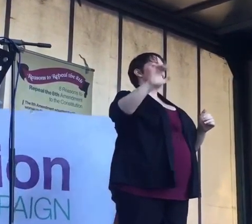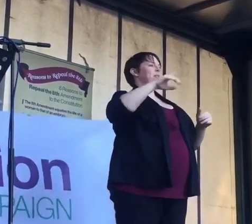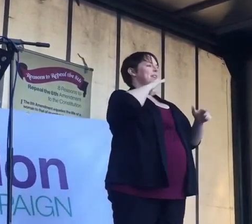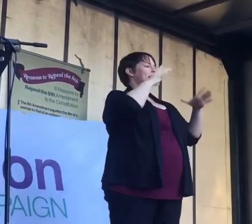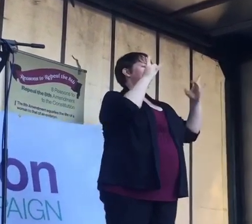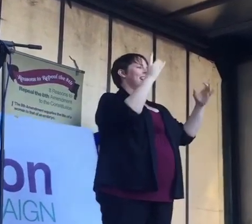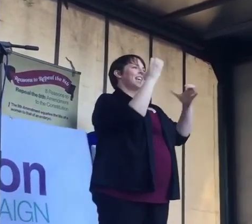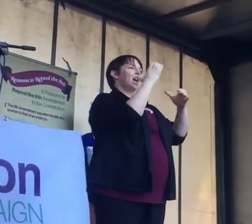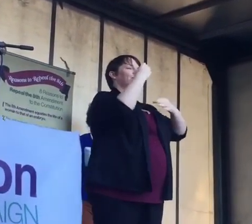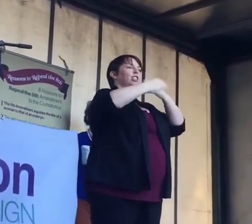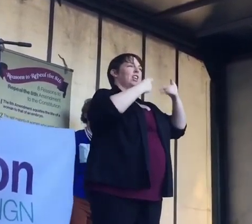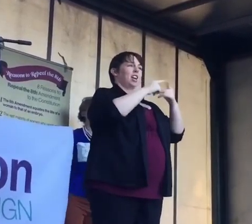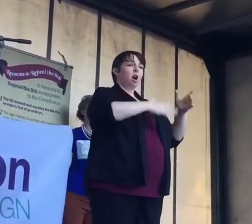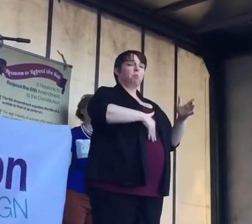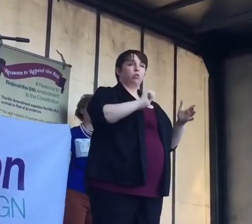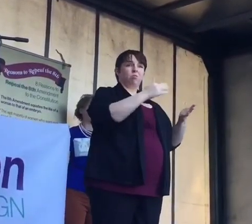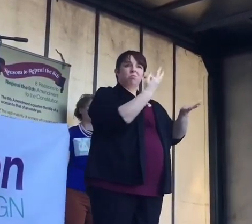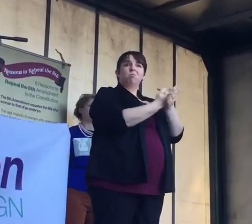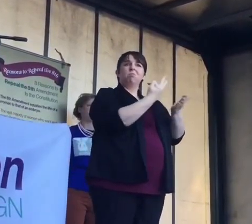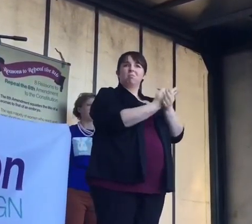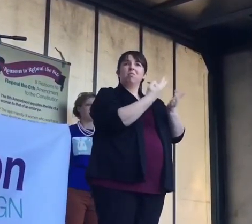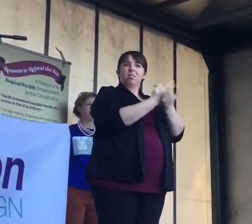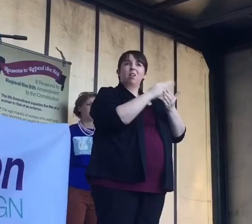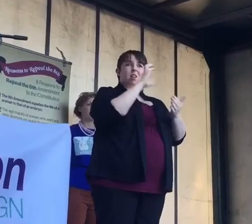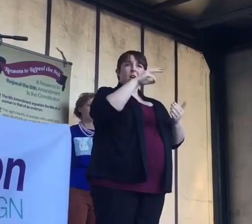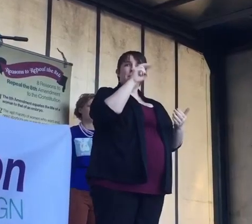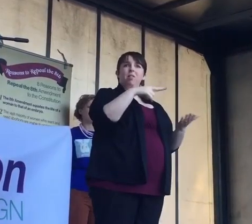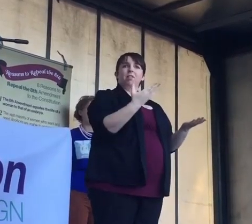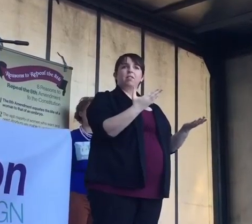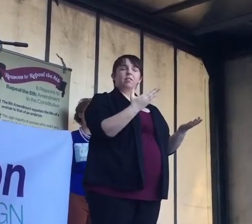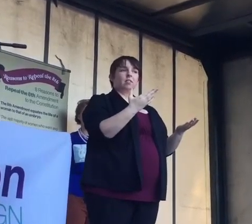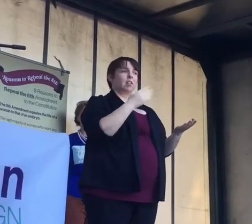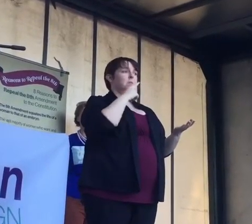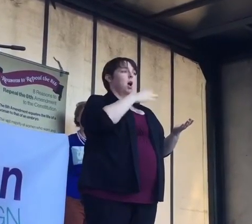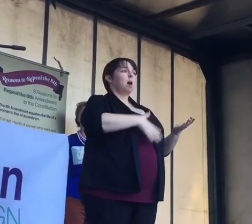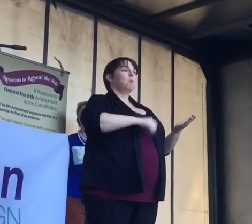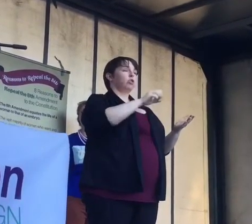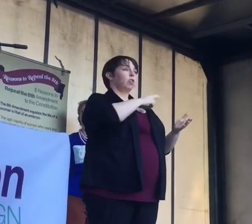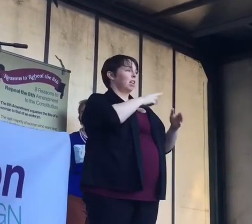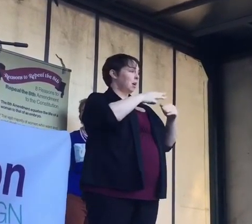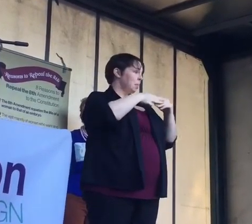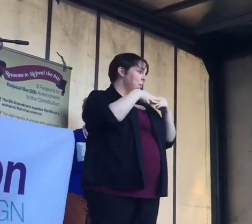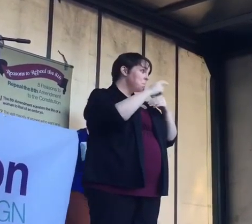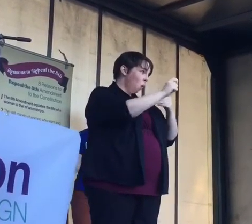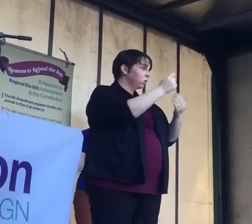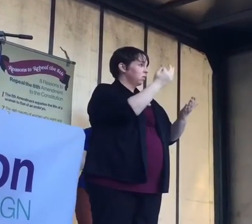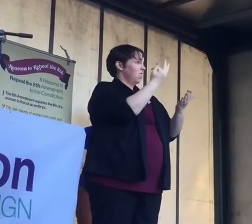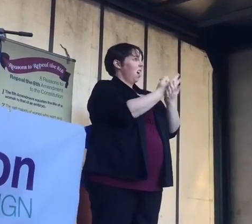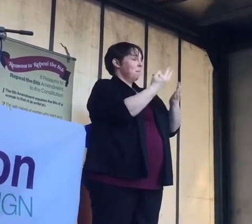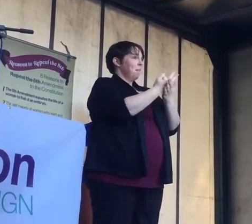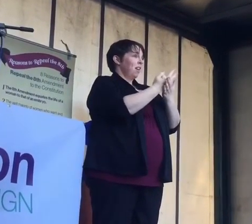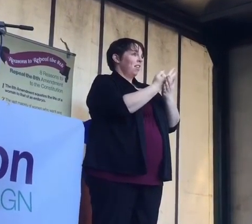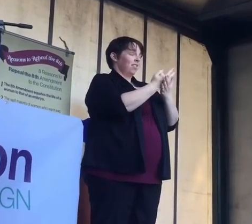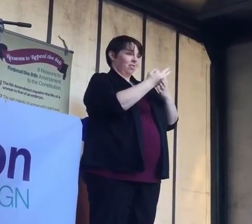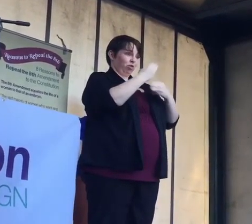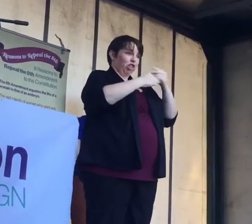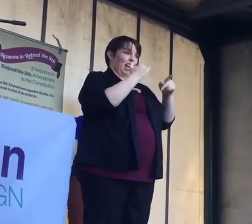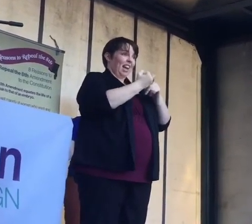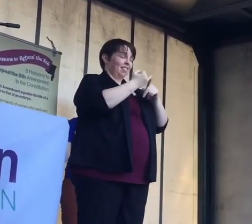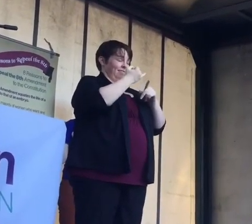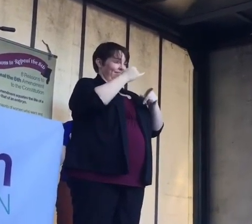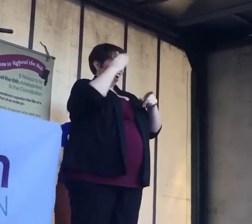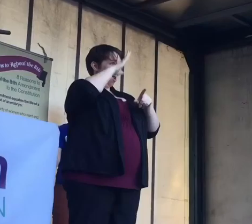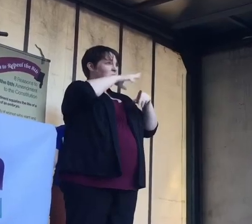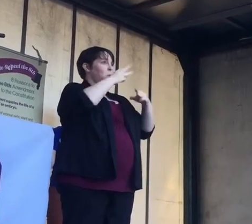And abortion is common. Indeed, the most common gynecological procedure an Irish woman will